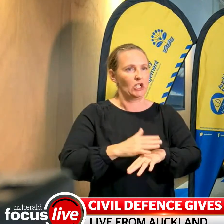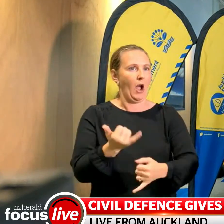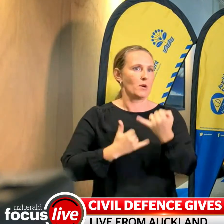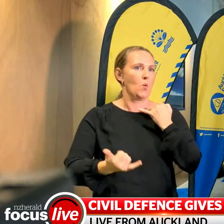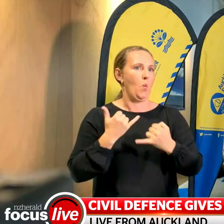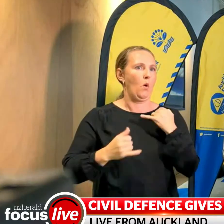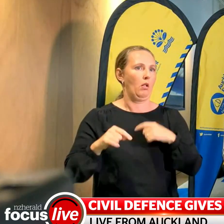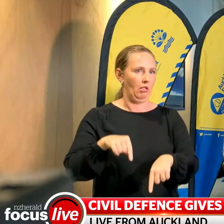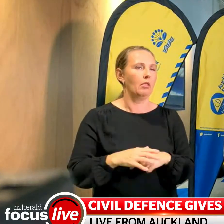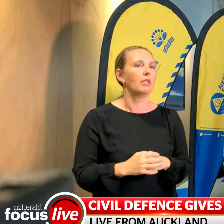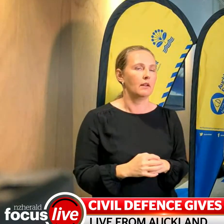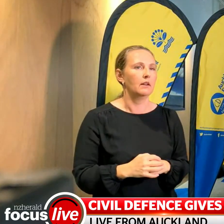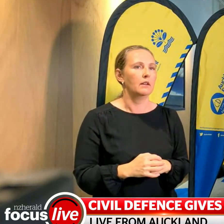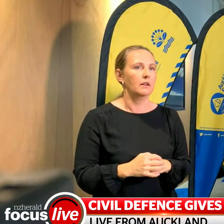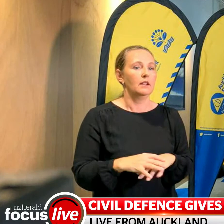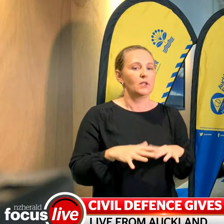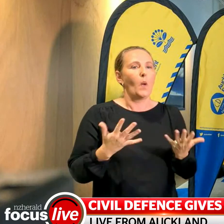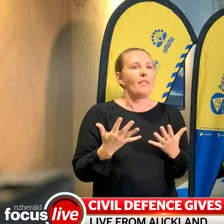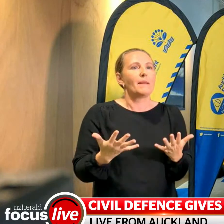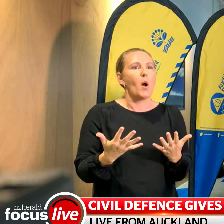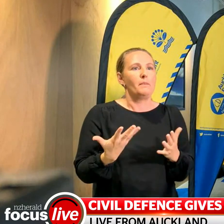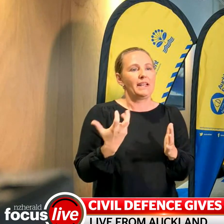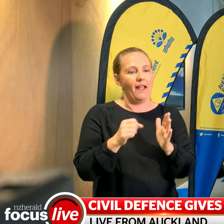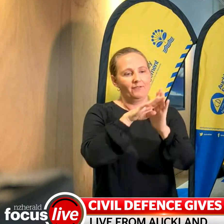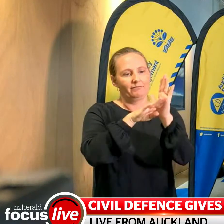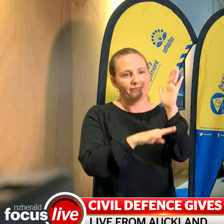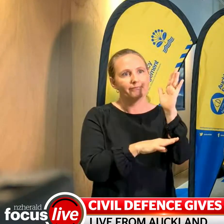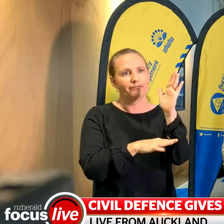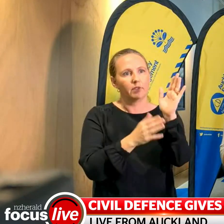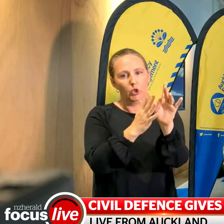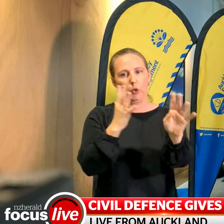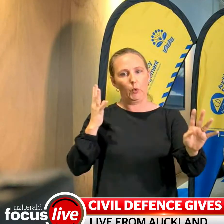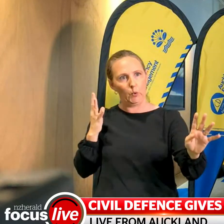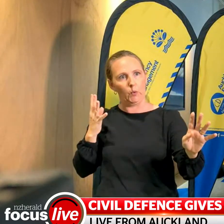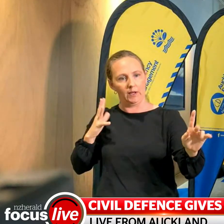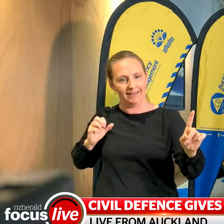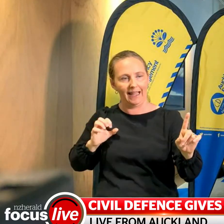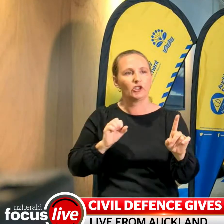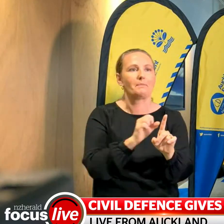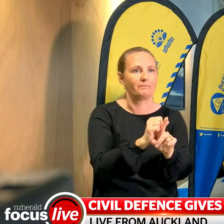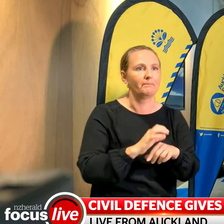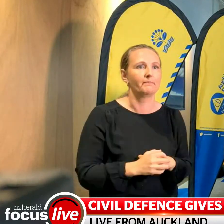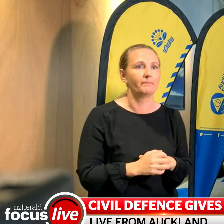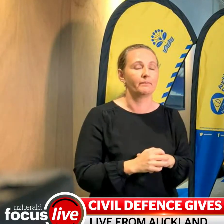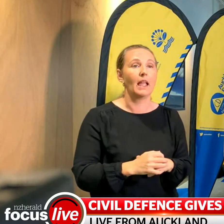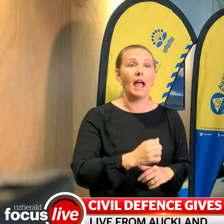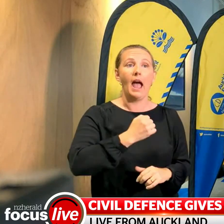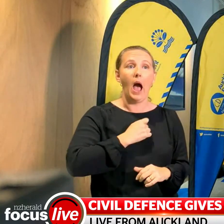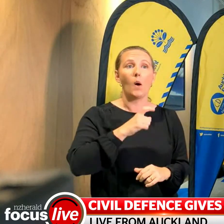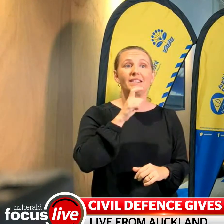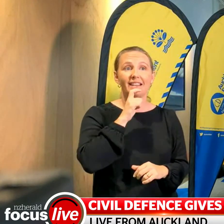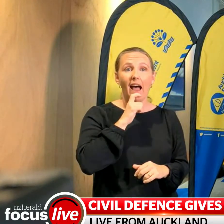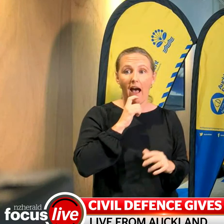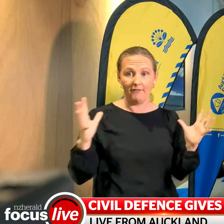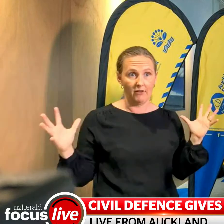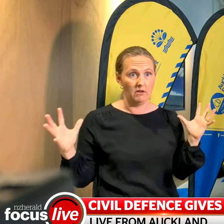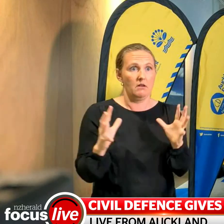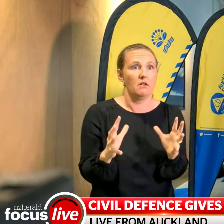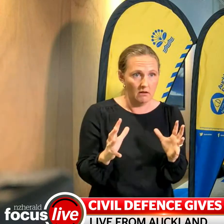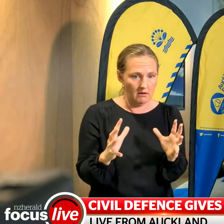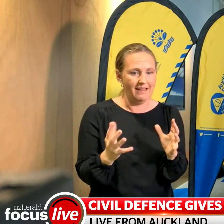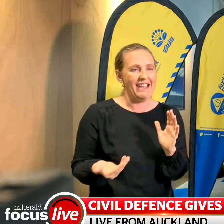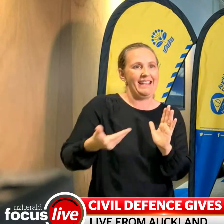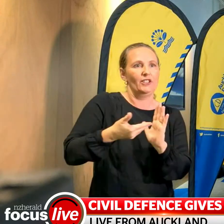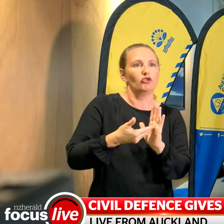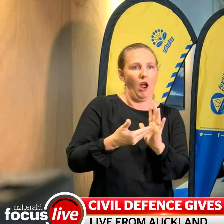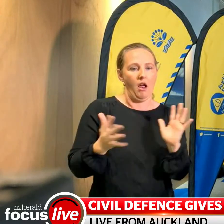that's just that's something that we are working through at the moment, but we've got a large number of staff that have been surged in to help with that to make sure